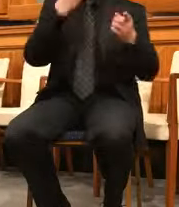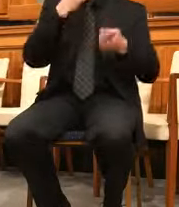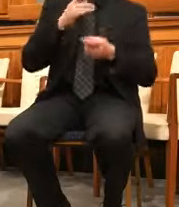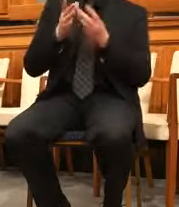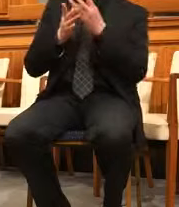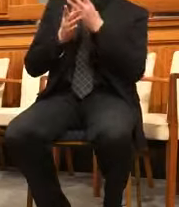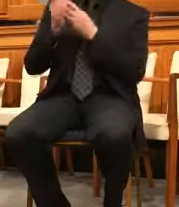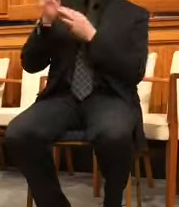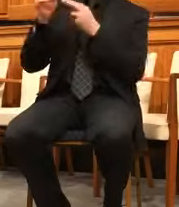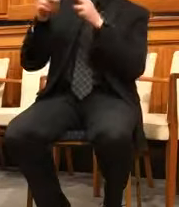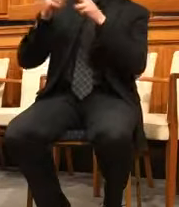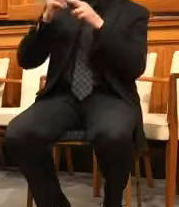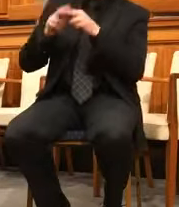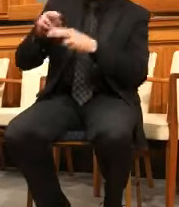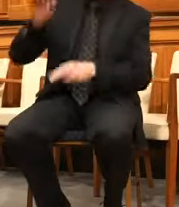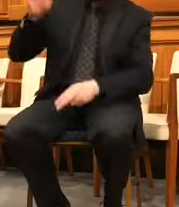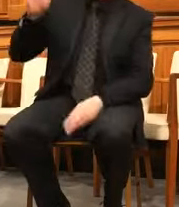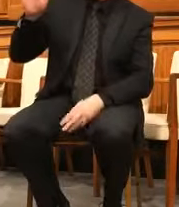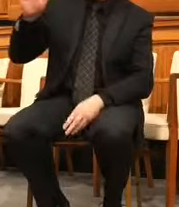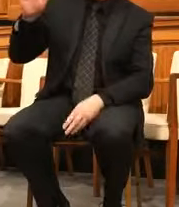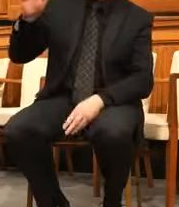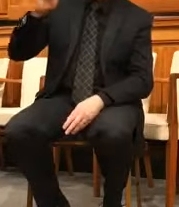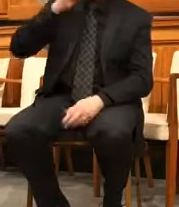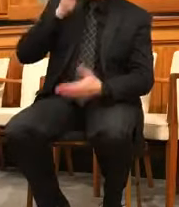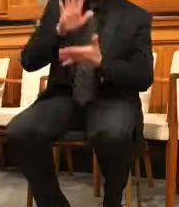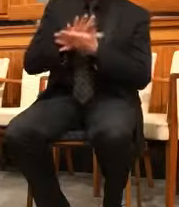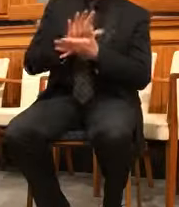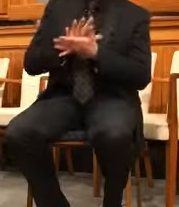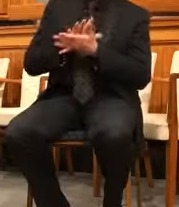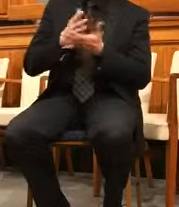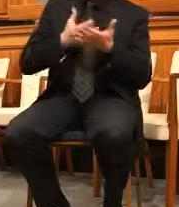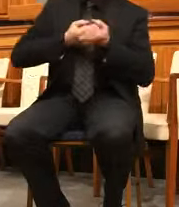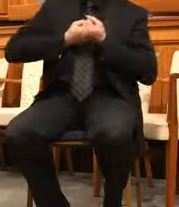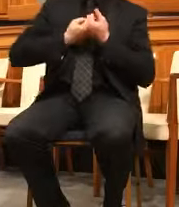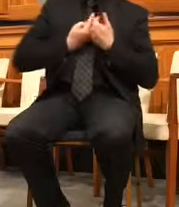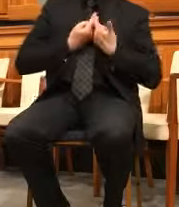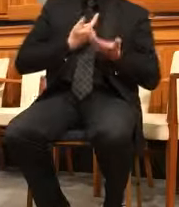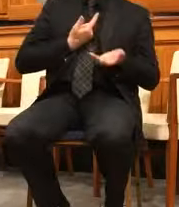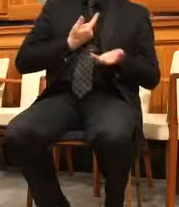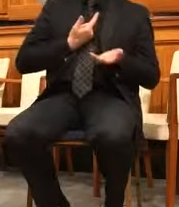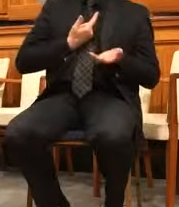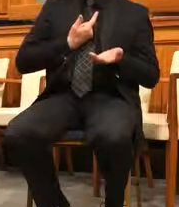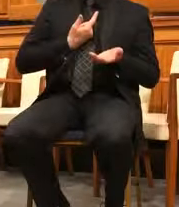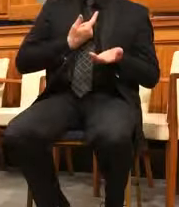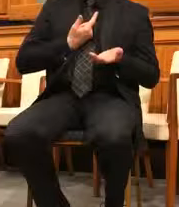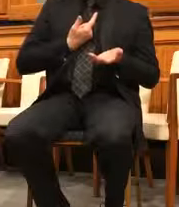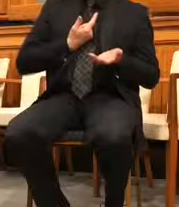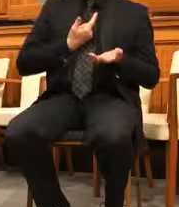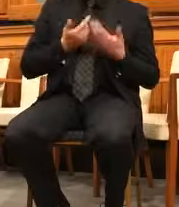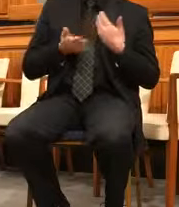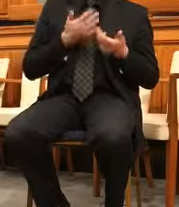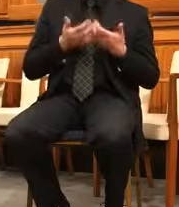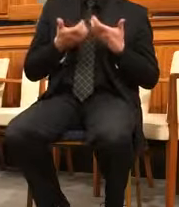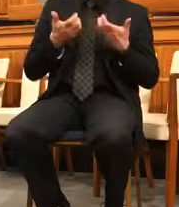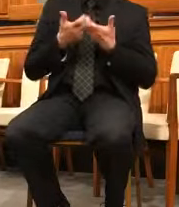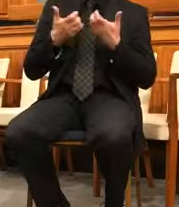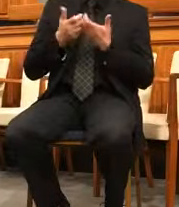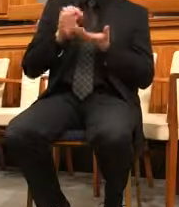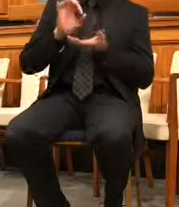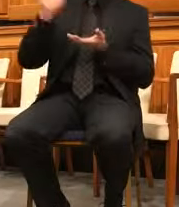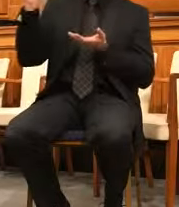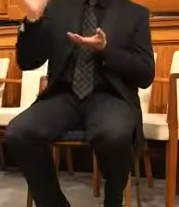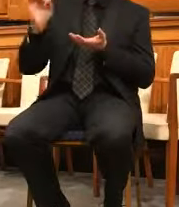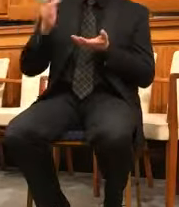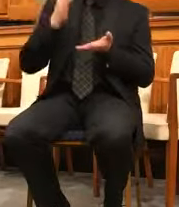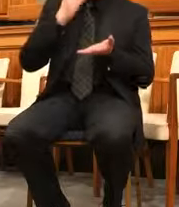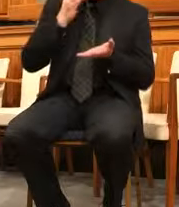is ready and willing to receive us, whatever the spirit of our approach, whenever we make